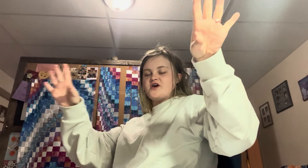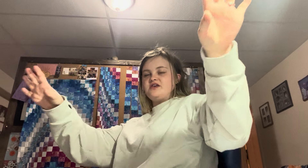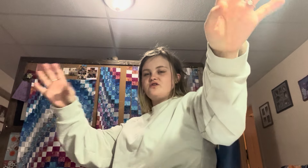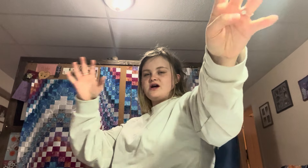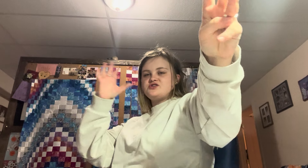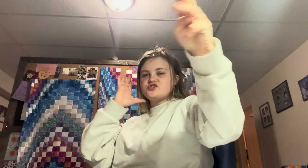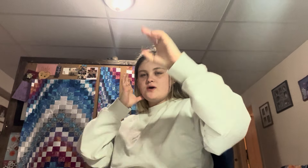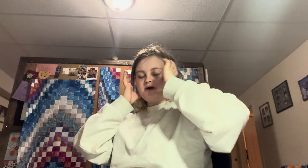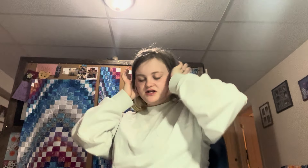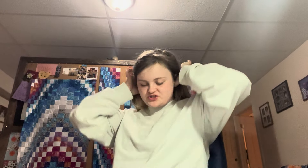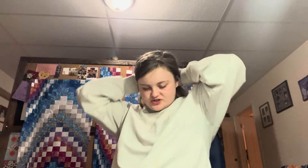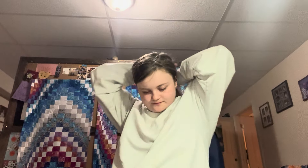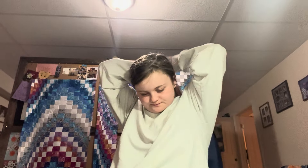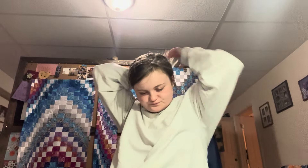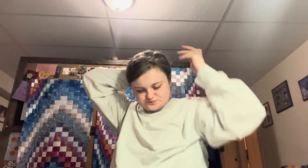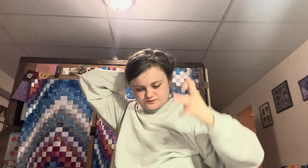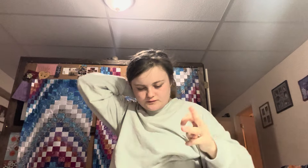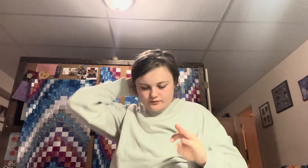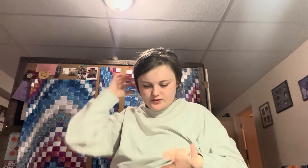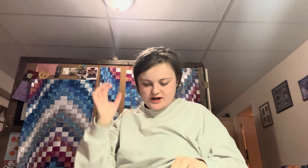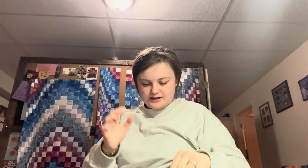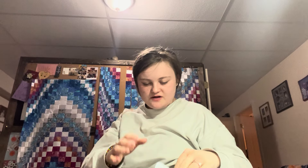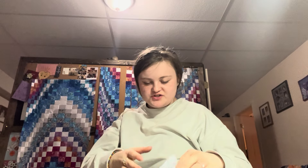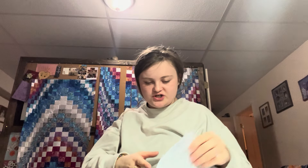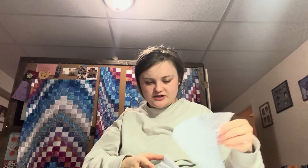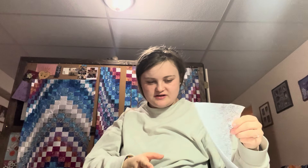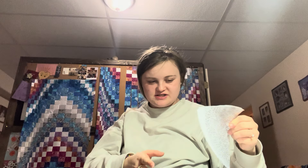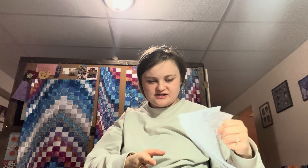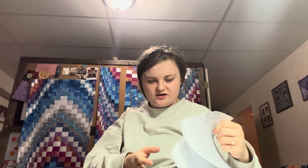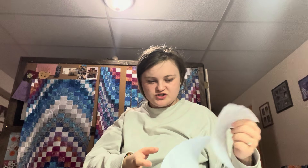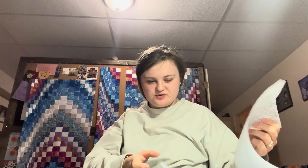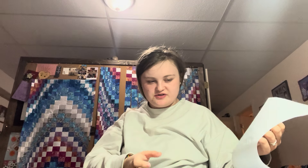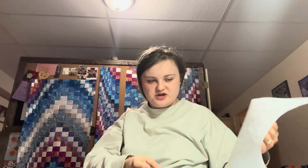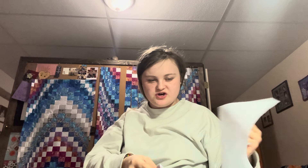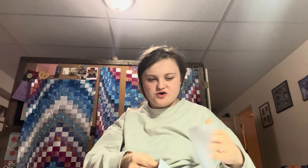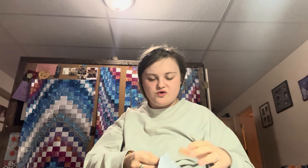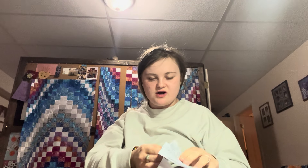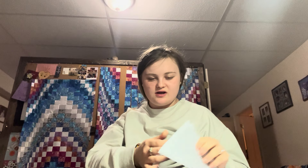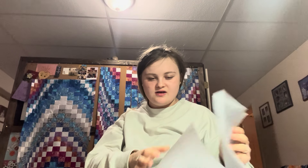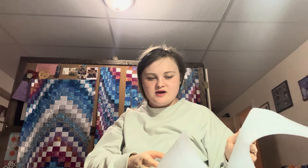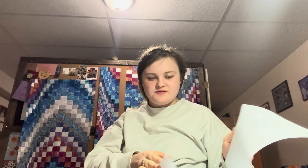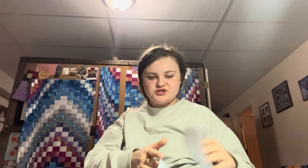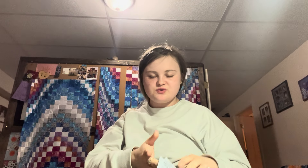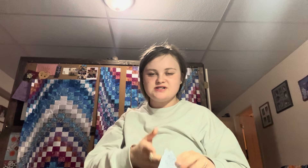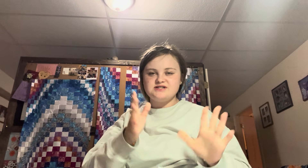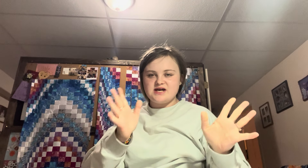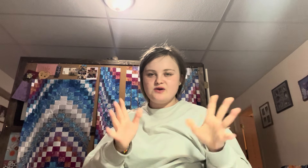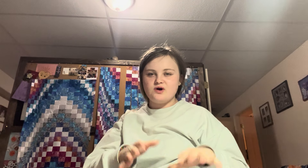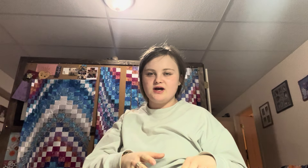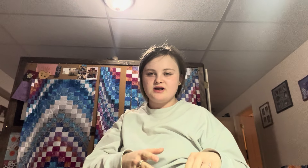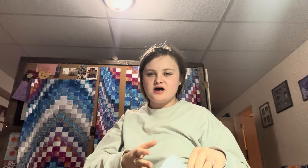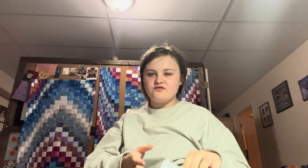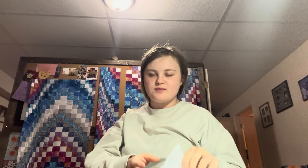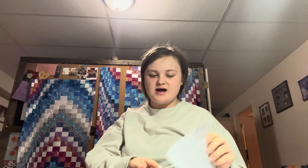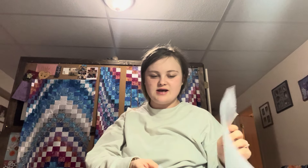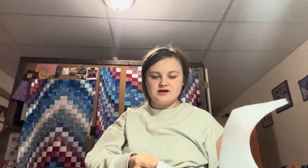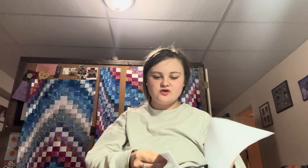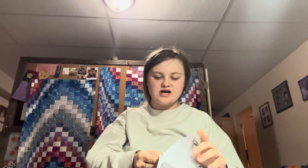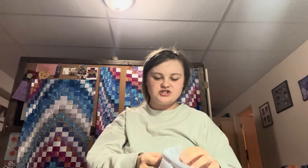Thank you guys so much. I loved sharing these songs with you. This was day one of my Little Guts